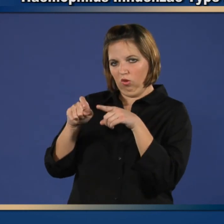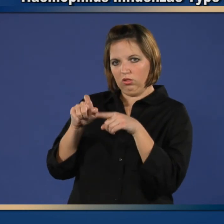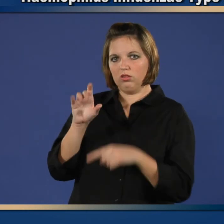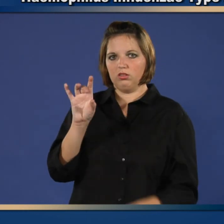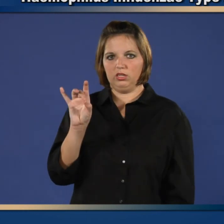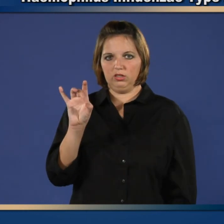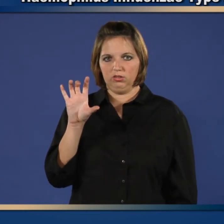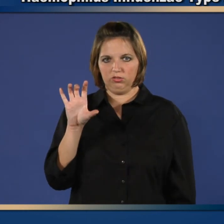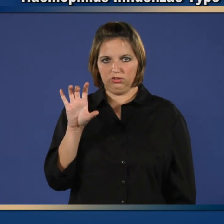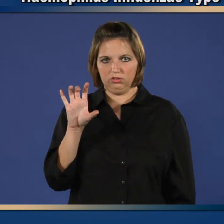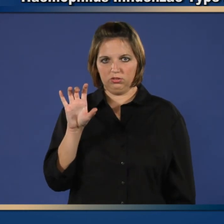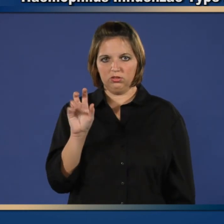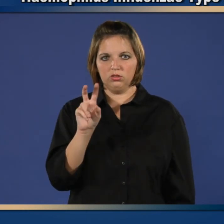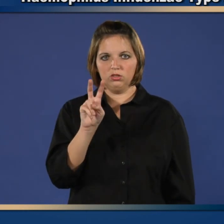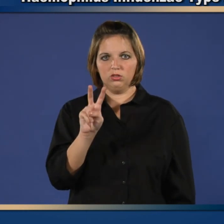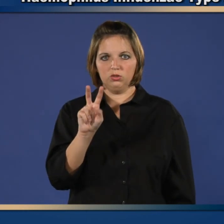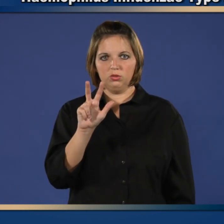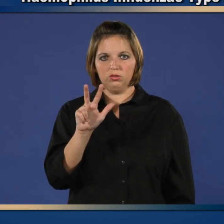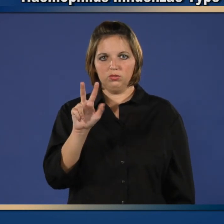Call